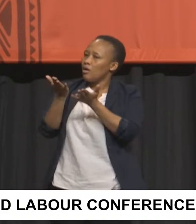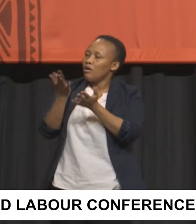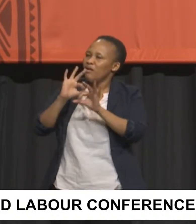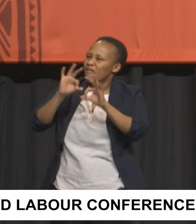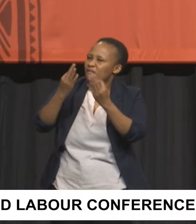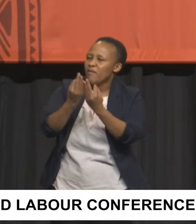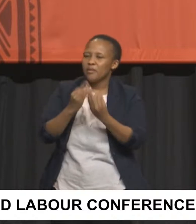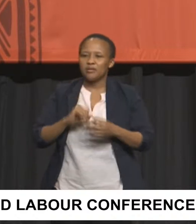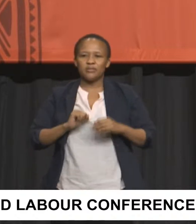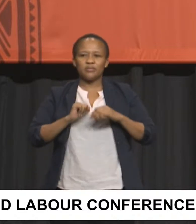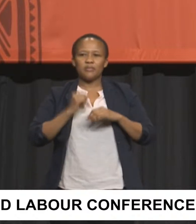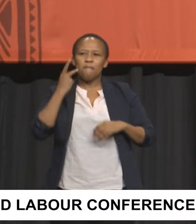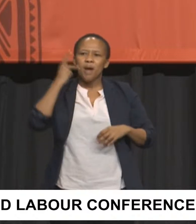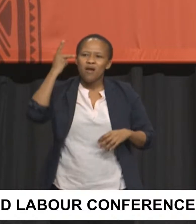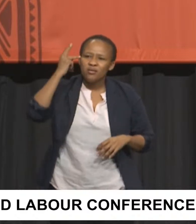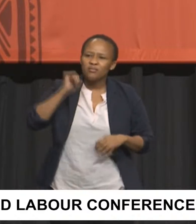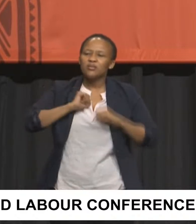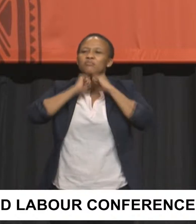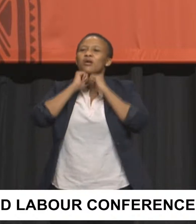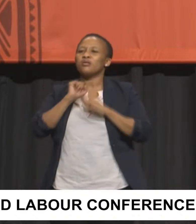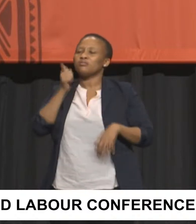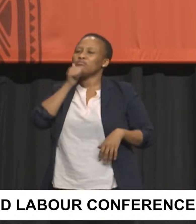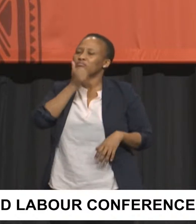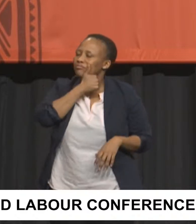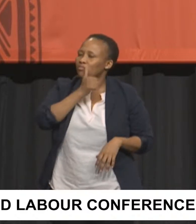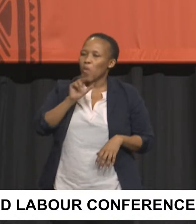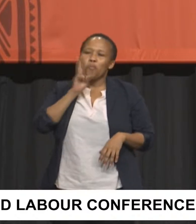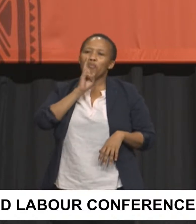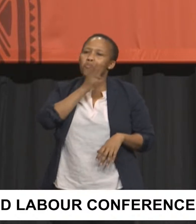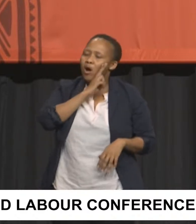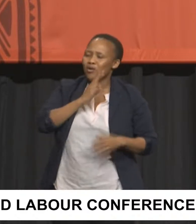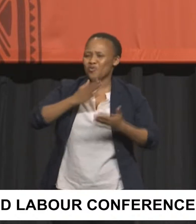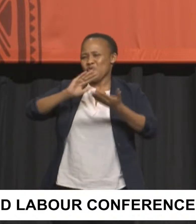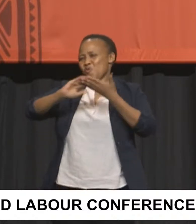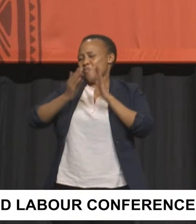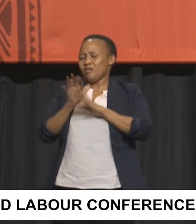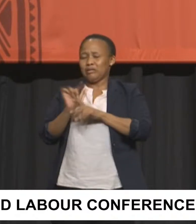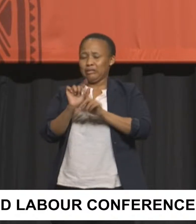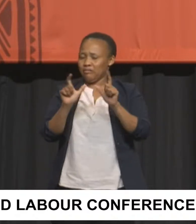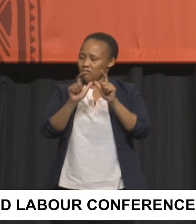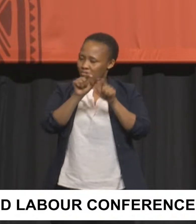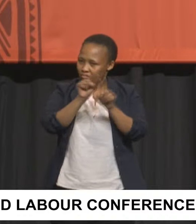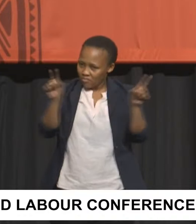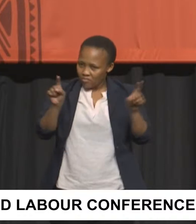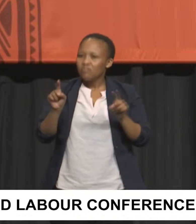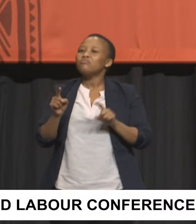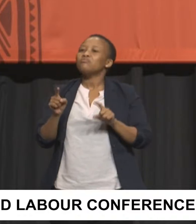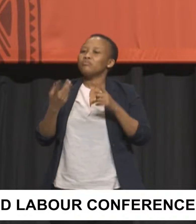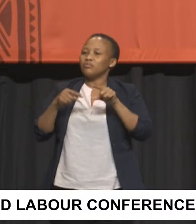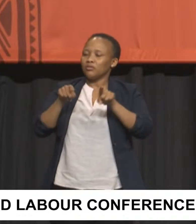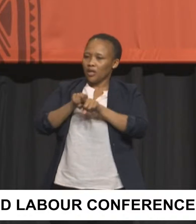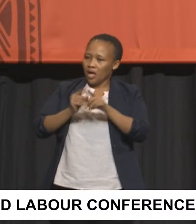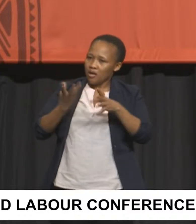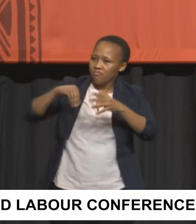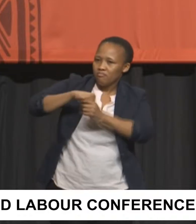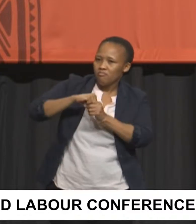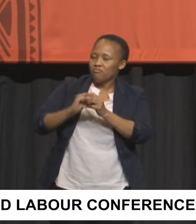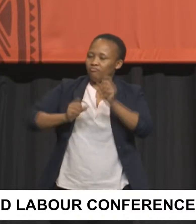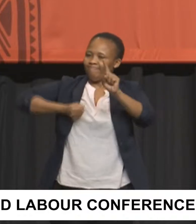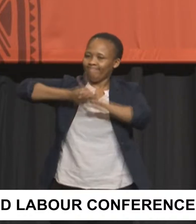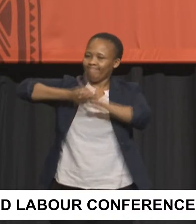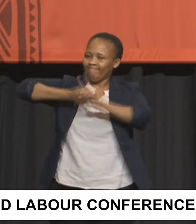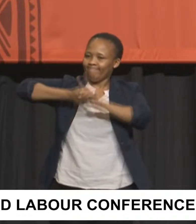parents, grandparents, uncles, aunties, and the community at large to become active advocates against child